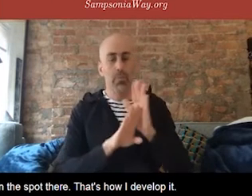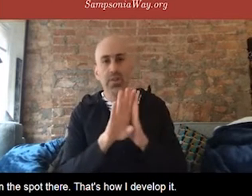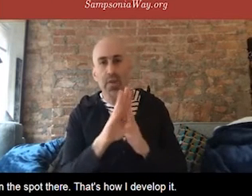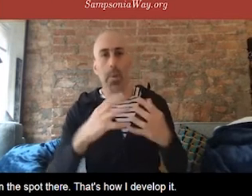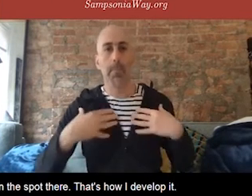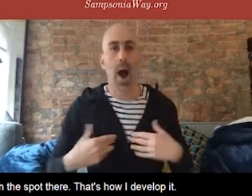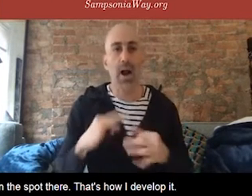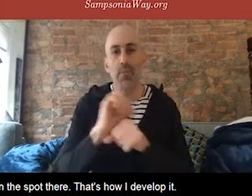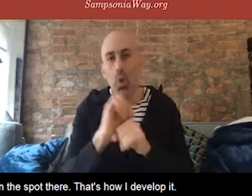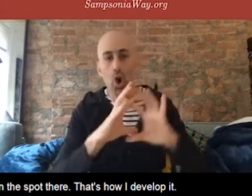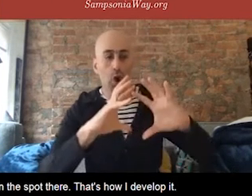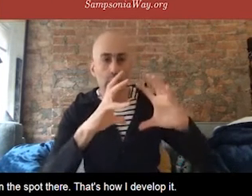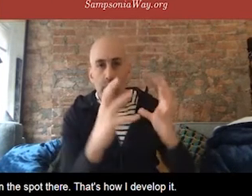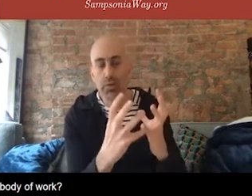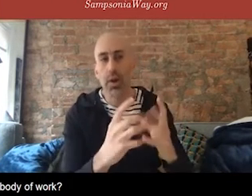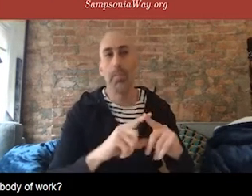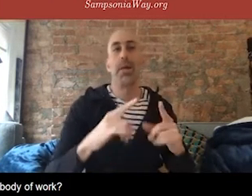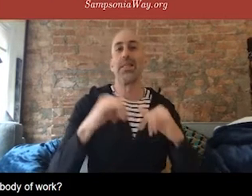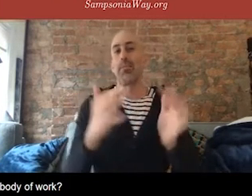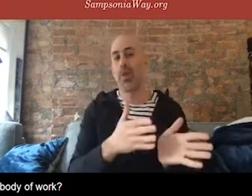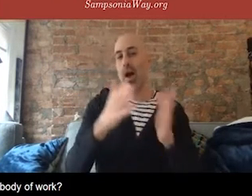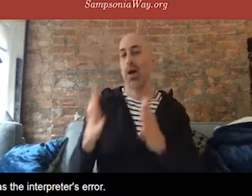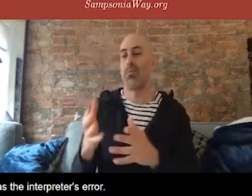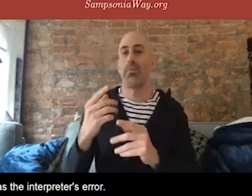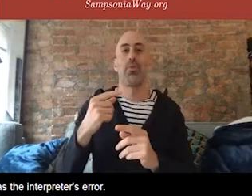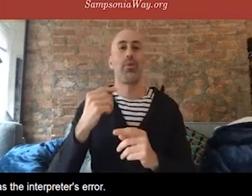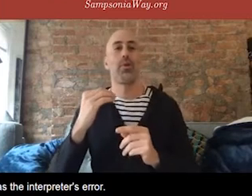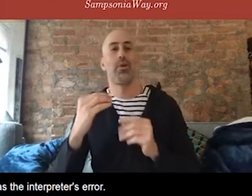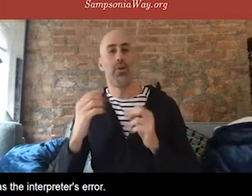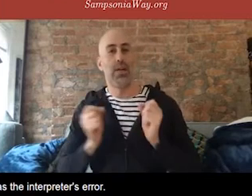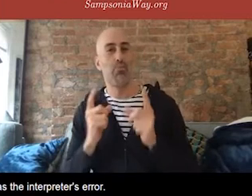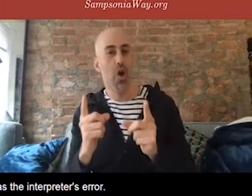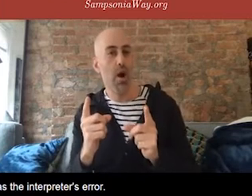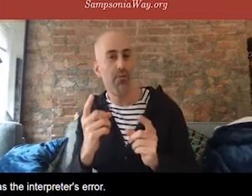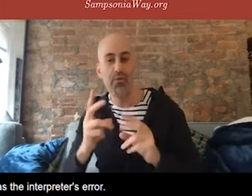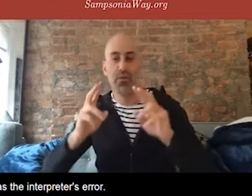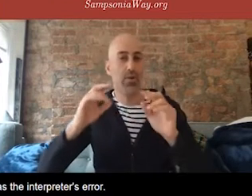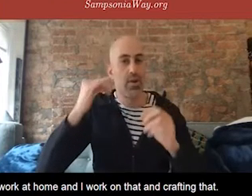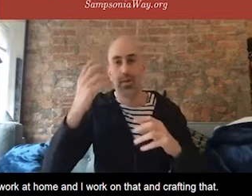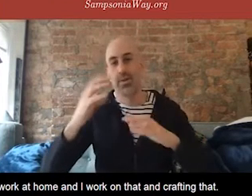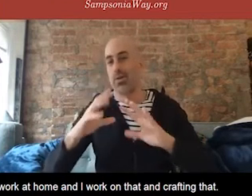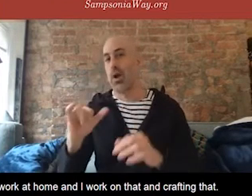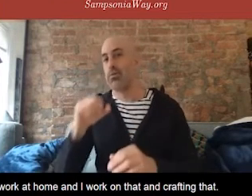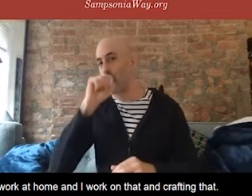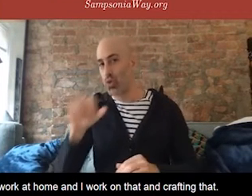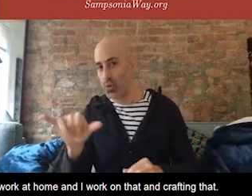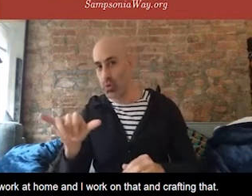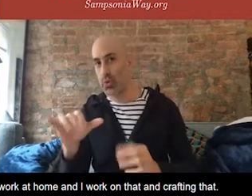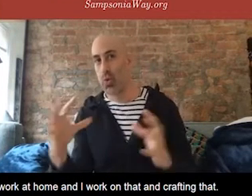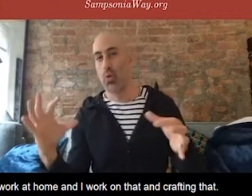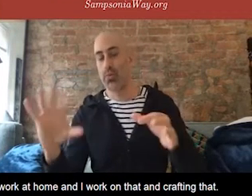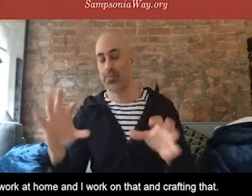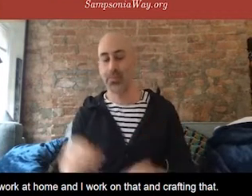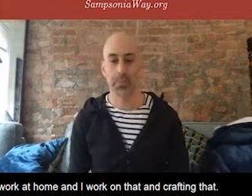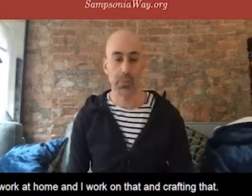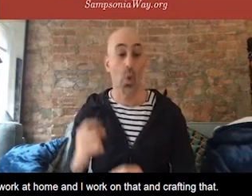on the spot there. That's how I develop it. You know, my body of work. Oh, sorry. Rather, that was the interpreter's error. What he's saying is I develop my body